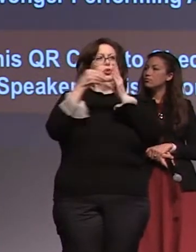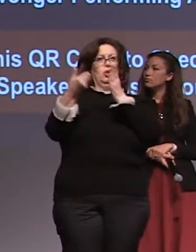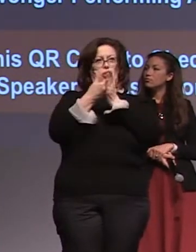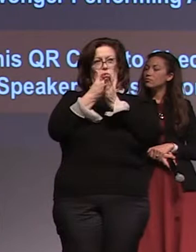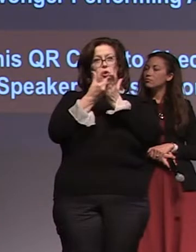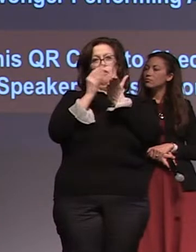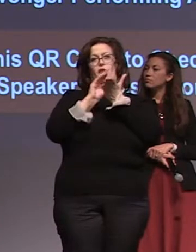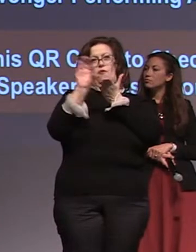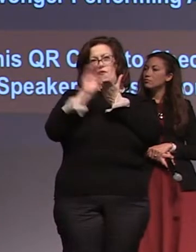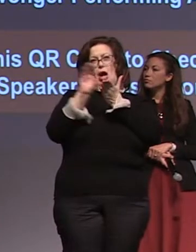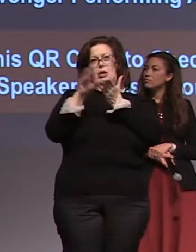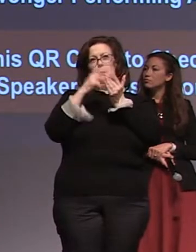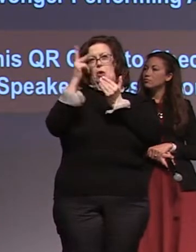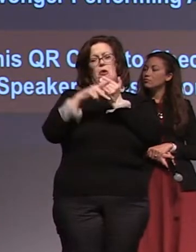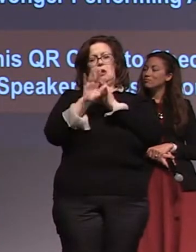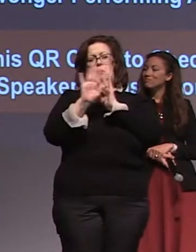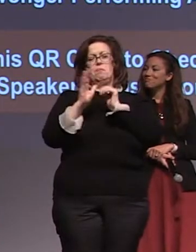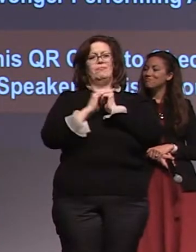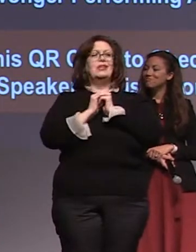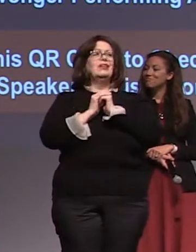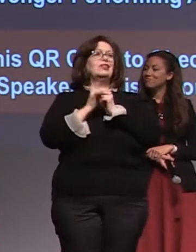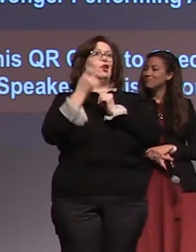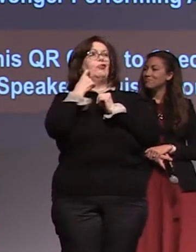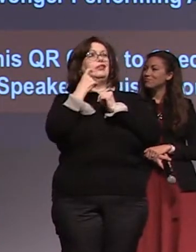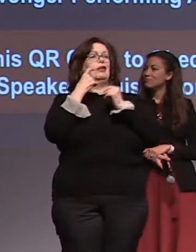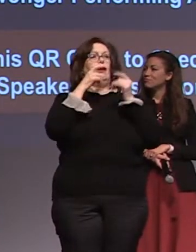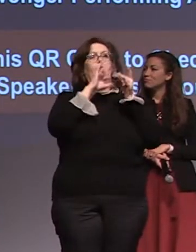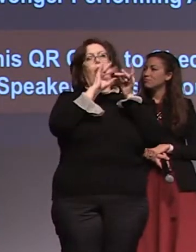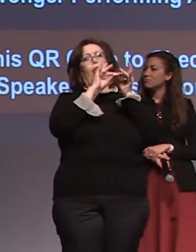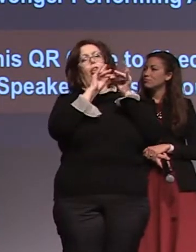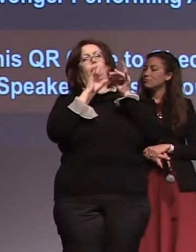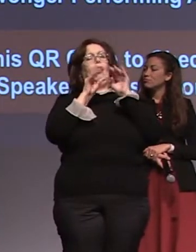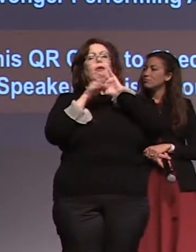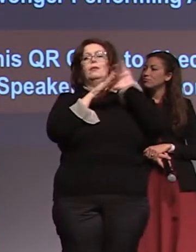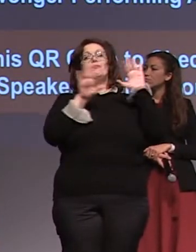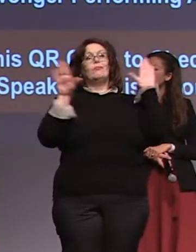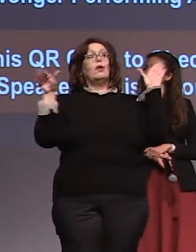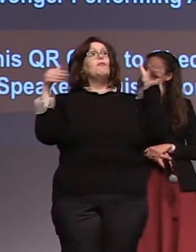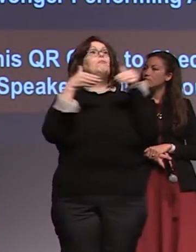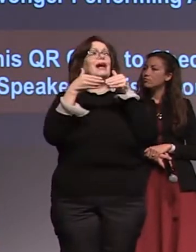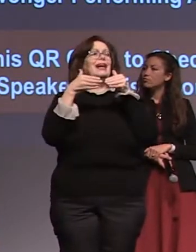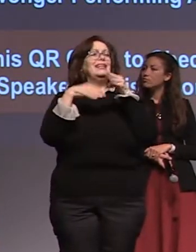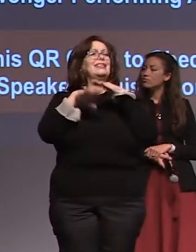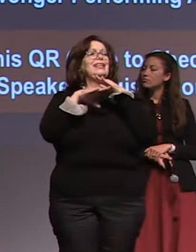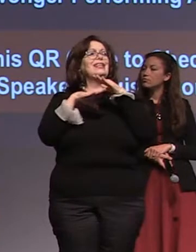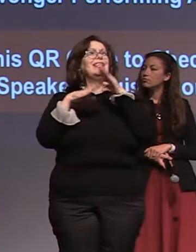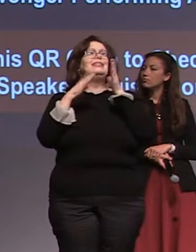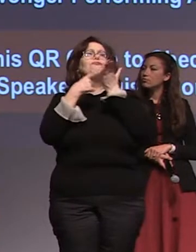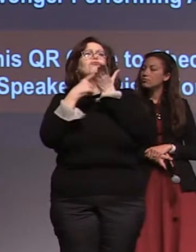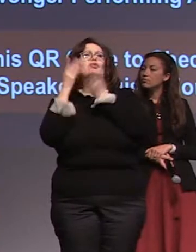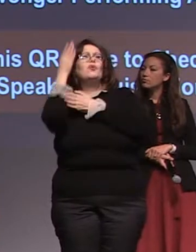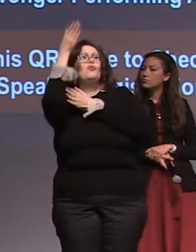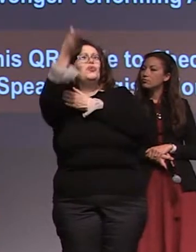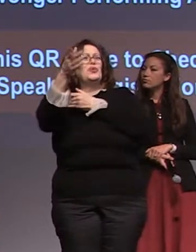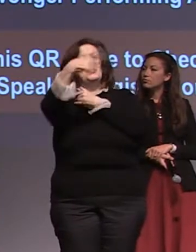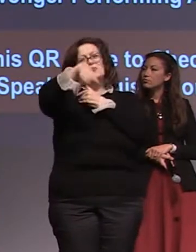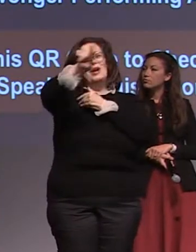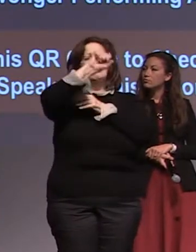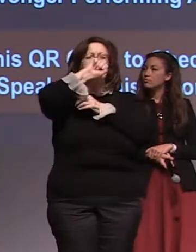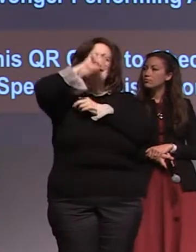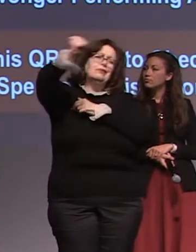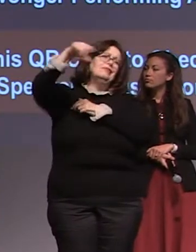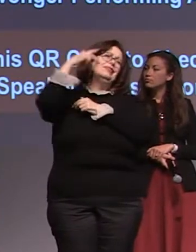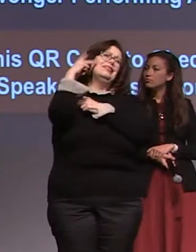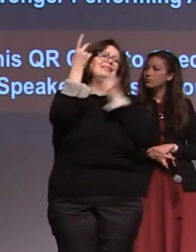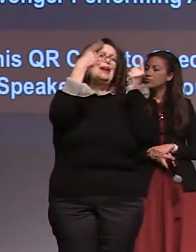formula. So I've just said a lot of words and really want to boil it down for you all again and say that we're here to talk about the future. We want to hear about what you would love to see in the